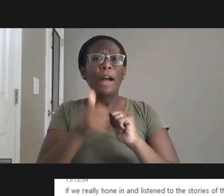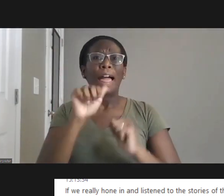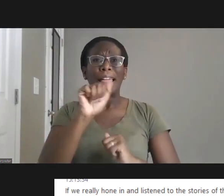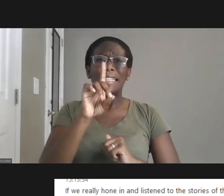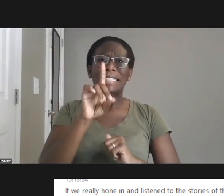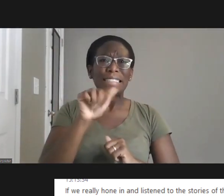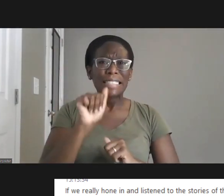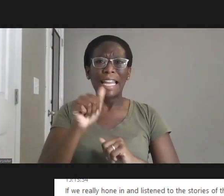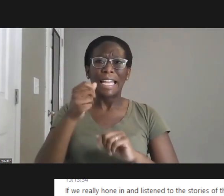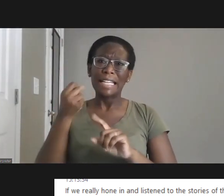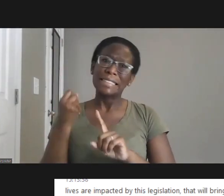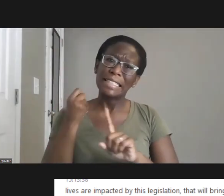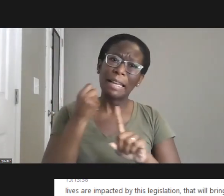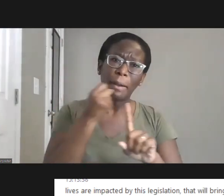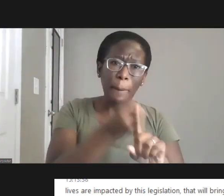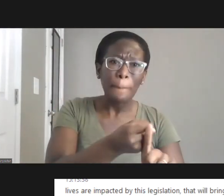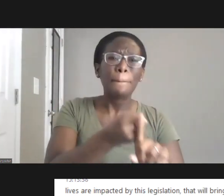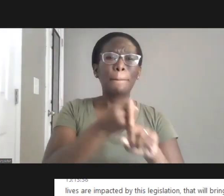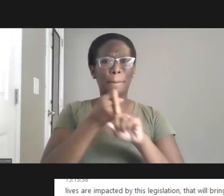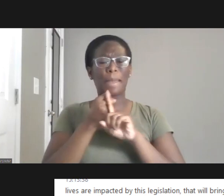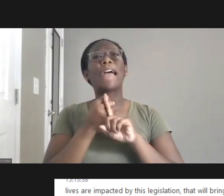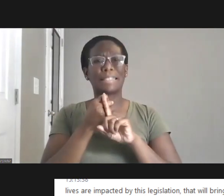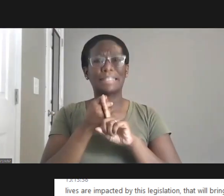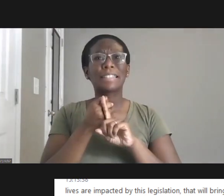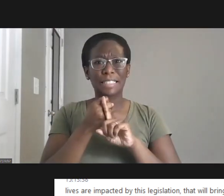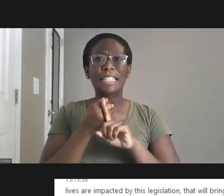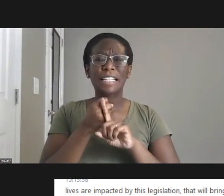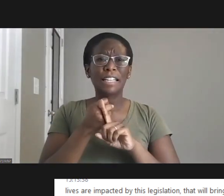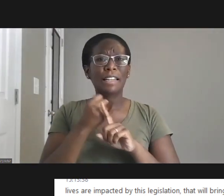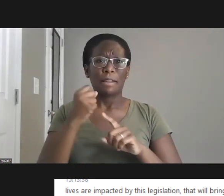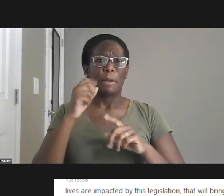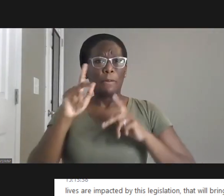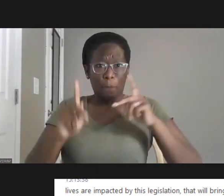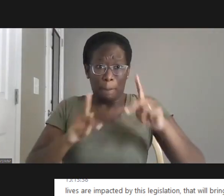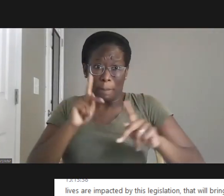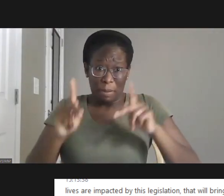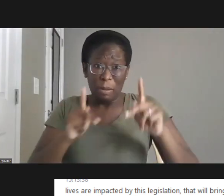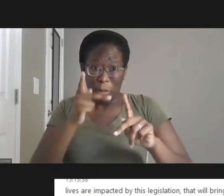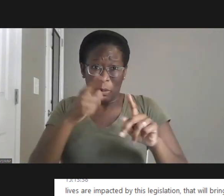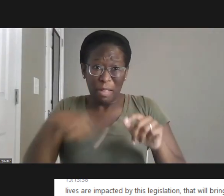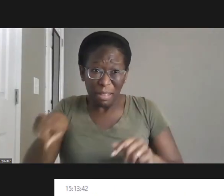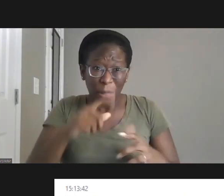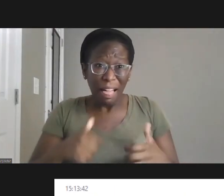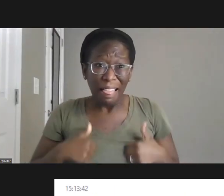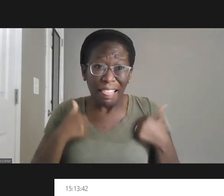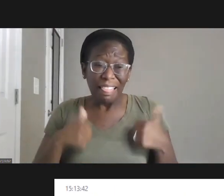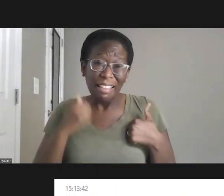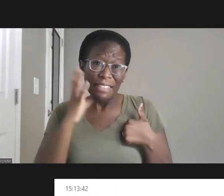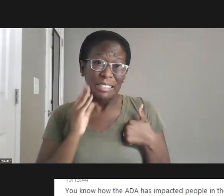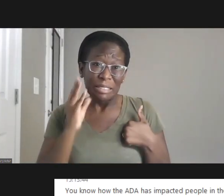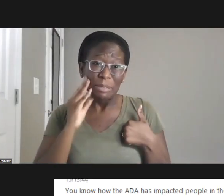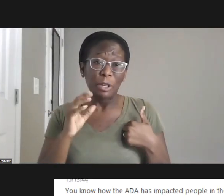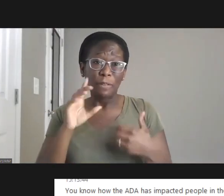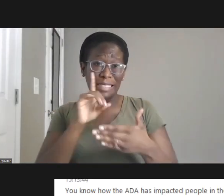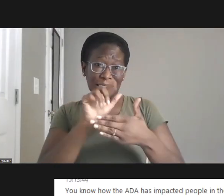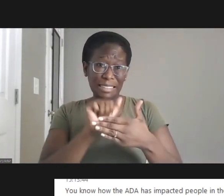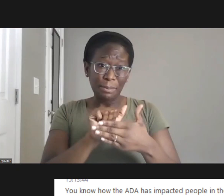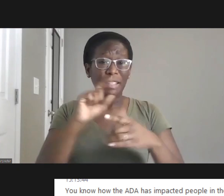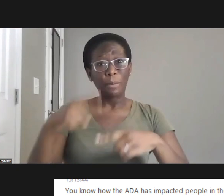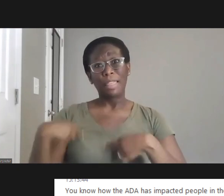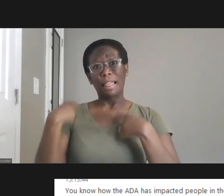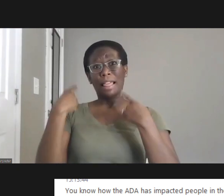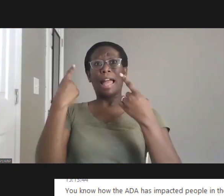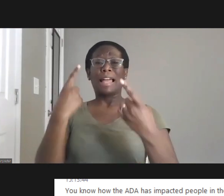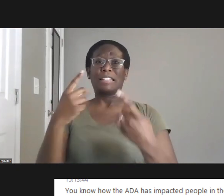world, but also about what it's like for people to live with disabilities within the last 30 years.